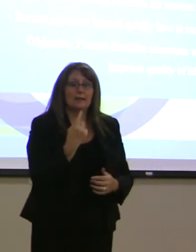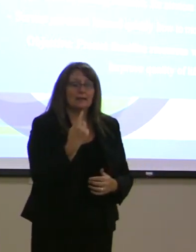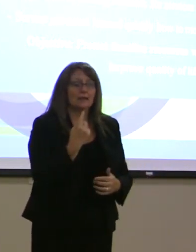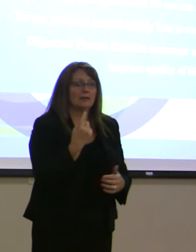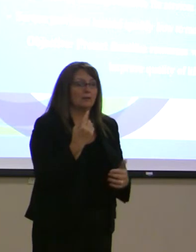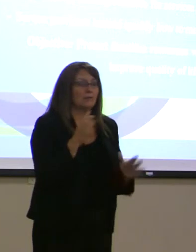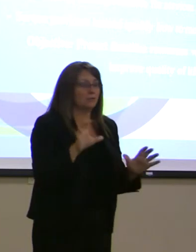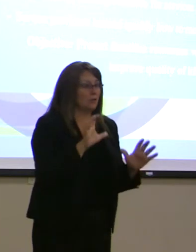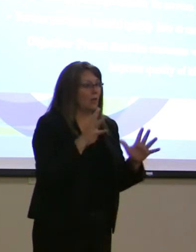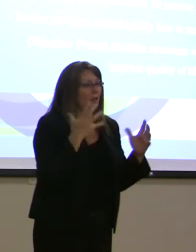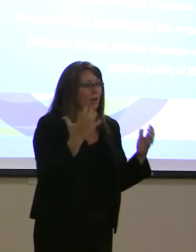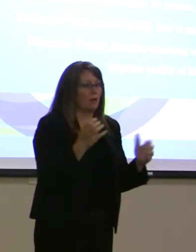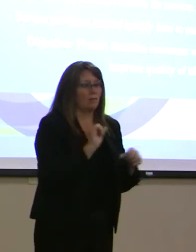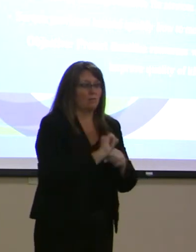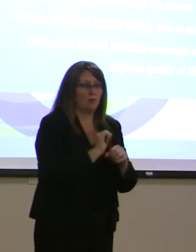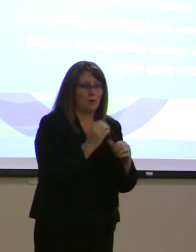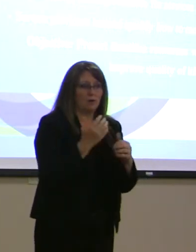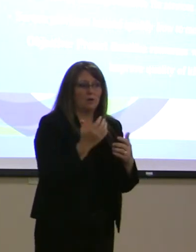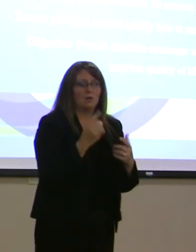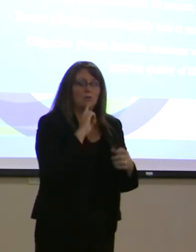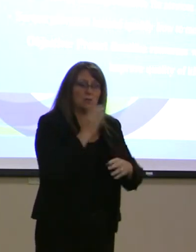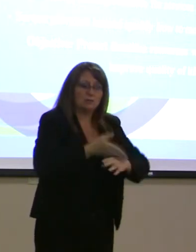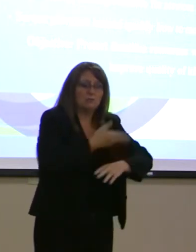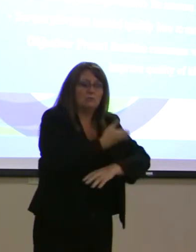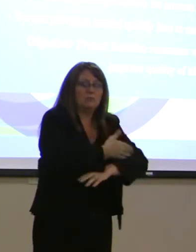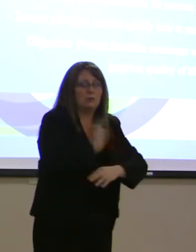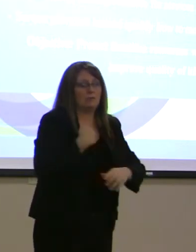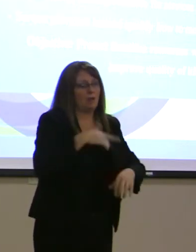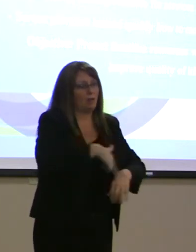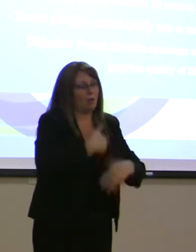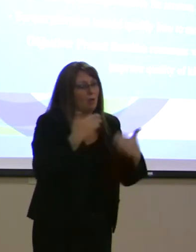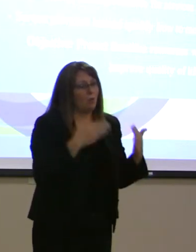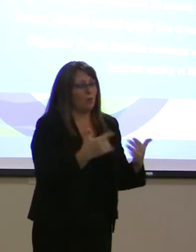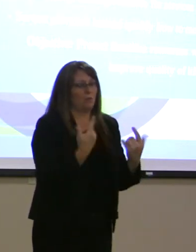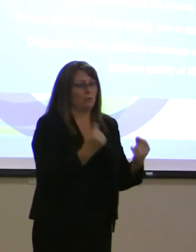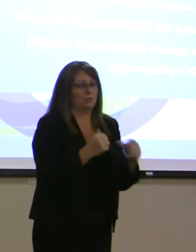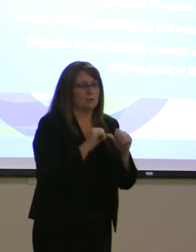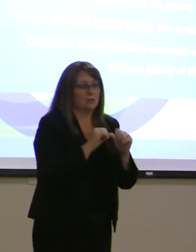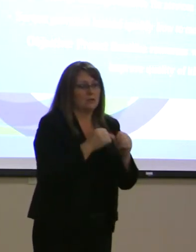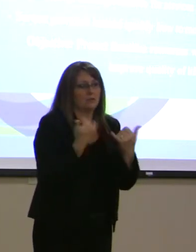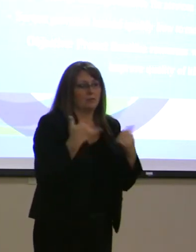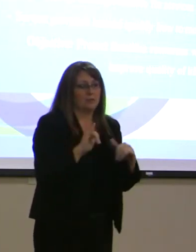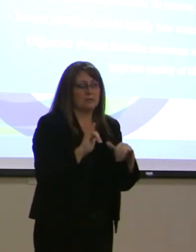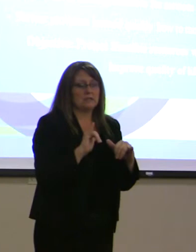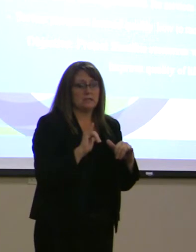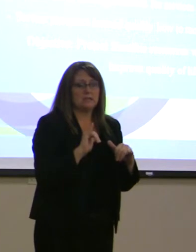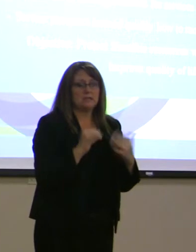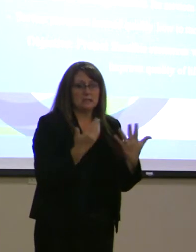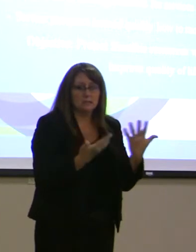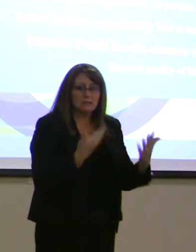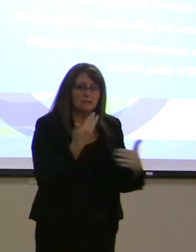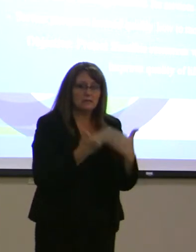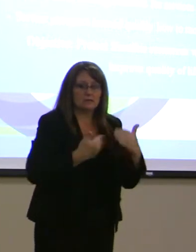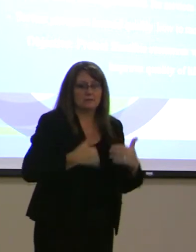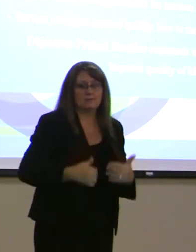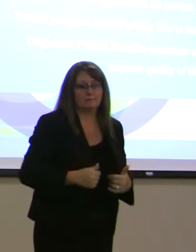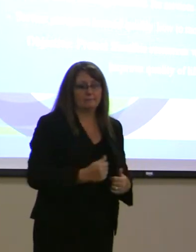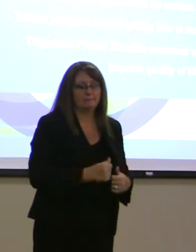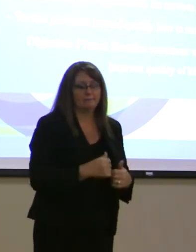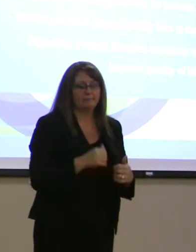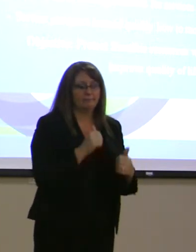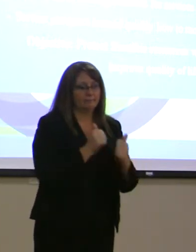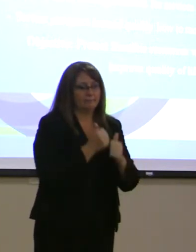huge amount. We've come a long way in the strategy, a long way to go, but we're still on the road and we're still driving that car, which is the most important